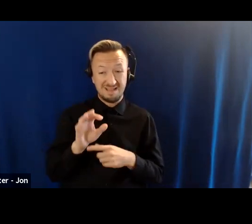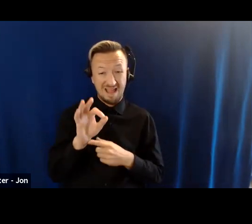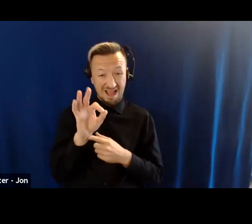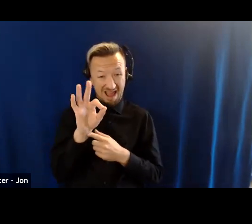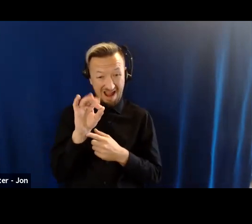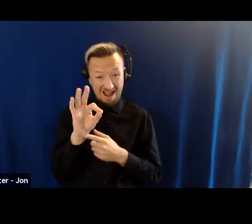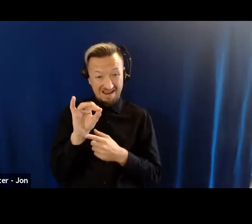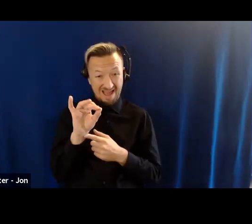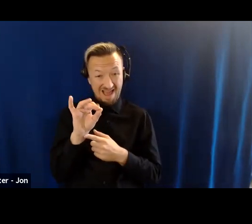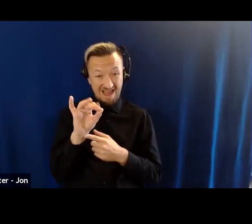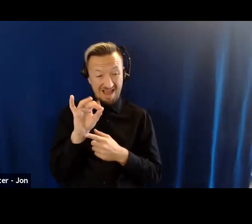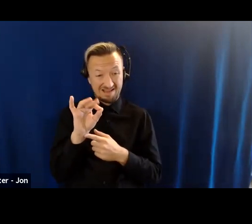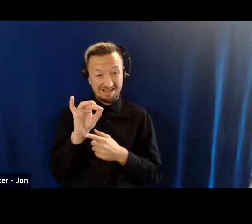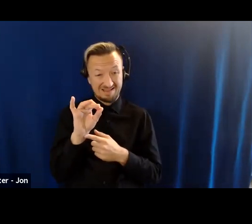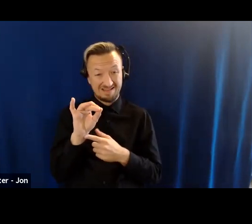90,000